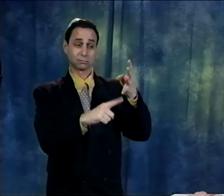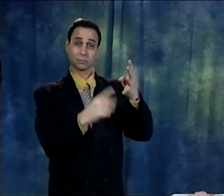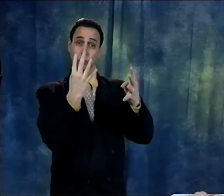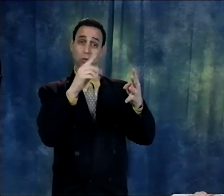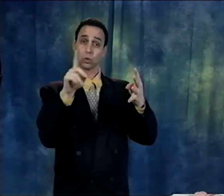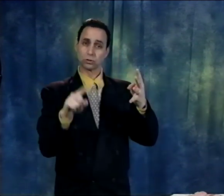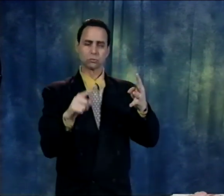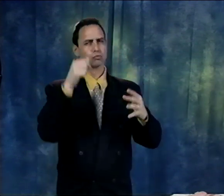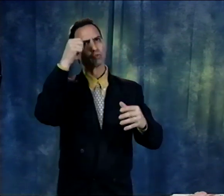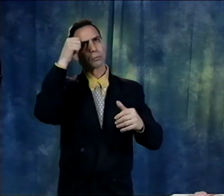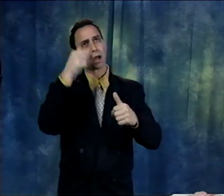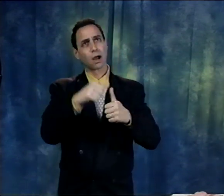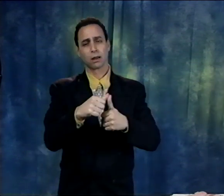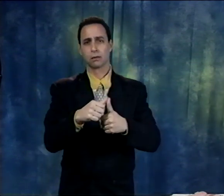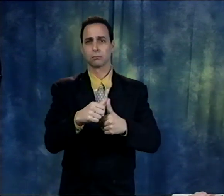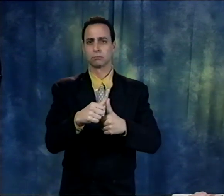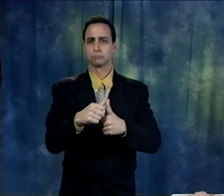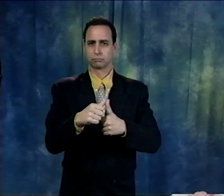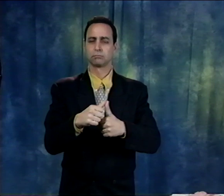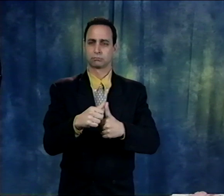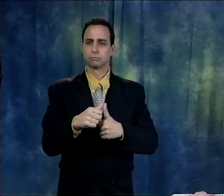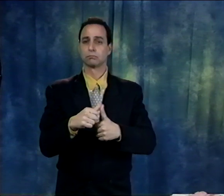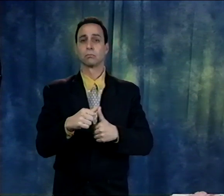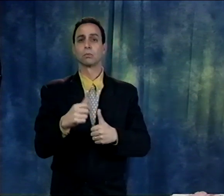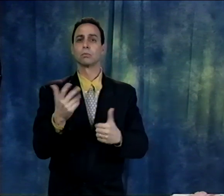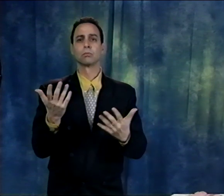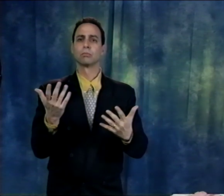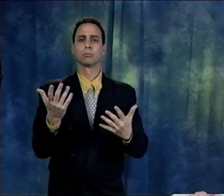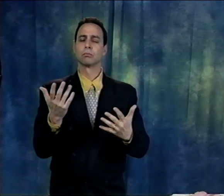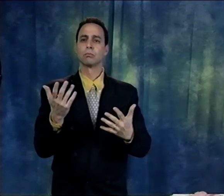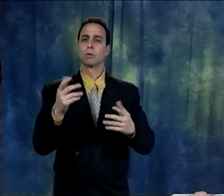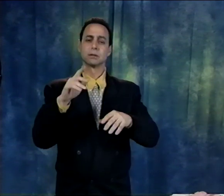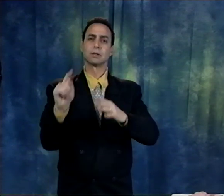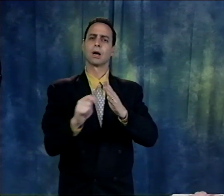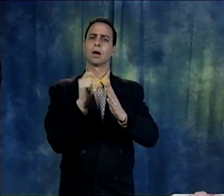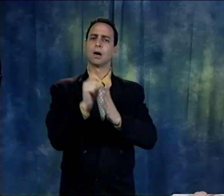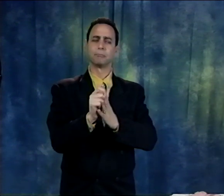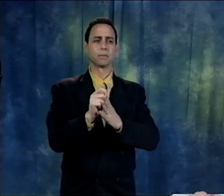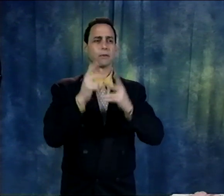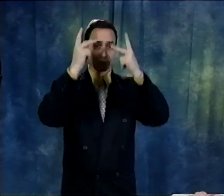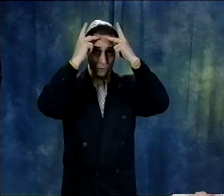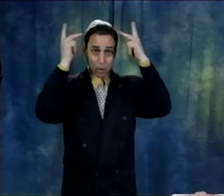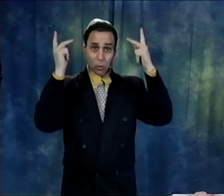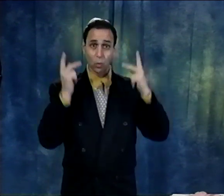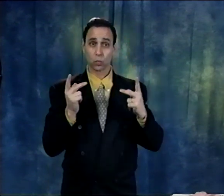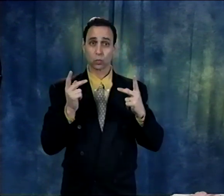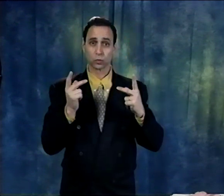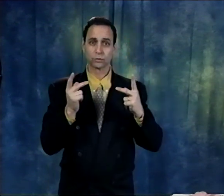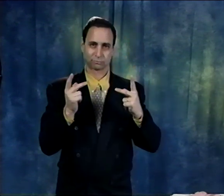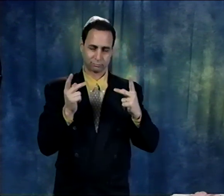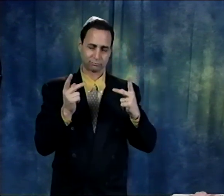questions. The 4 questions are a remembrance of the time that the Pharaoh